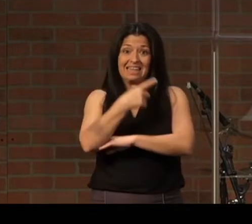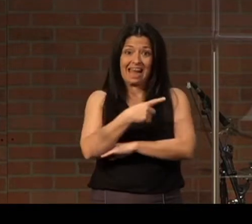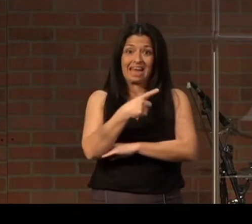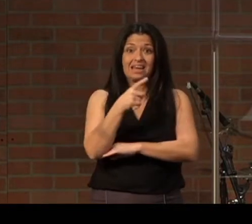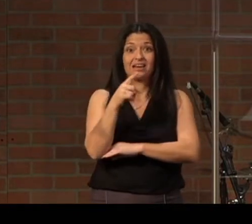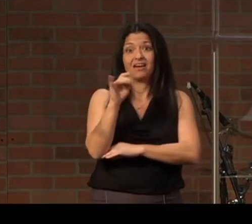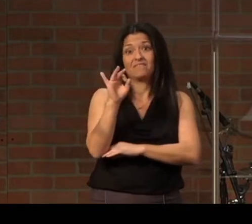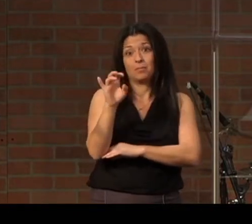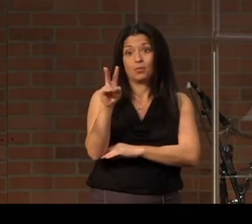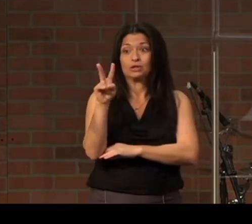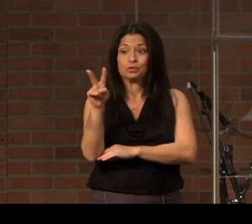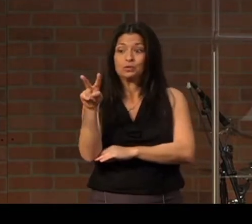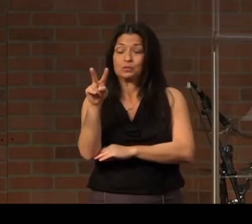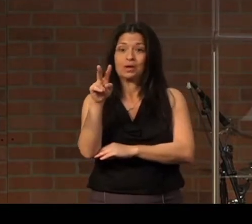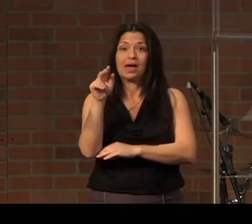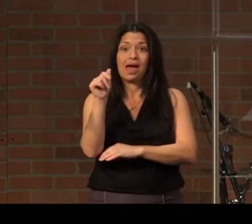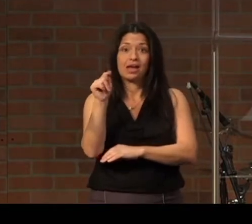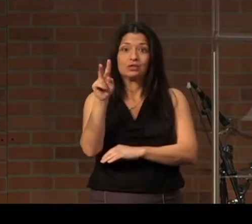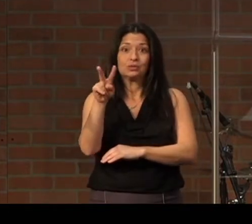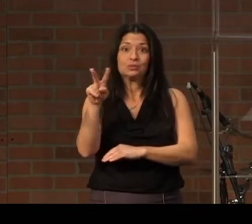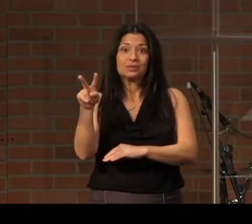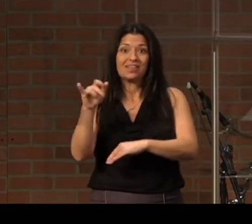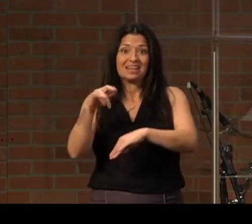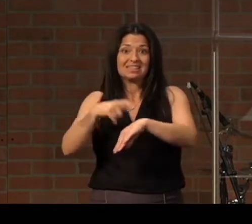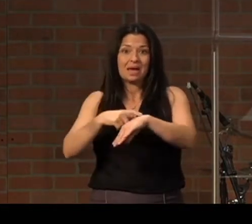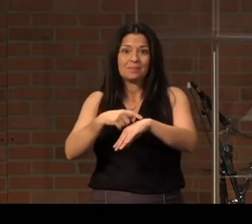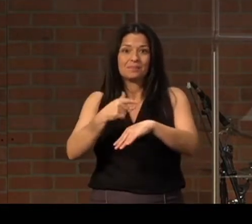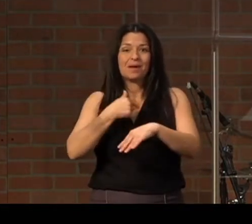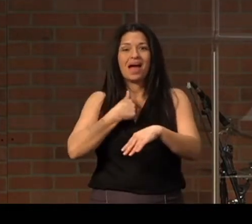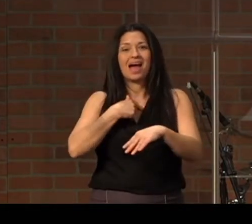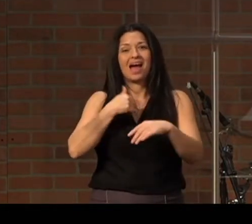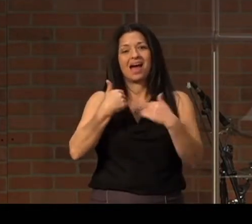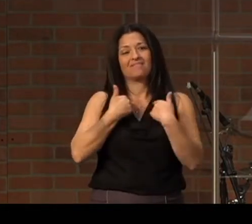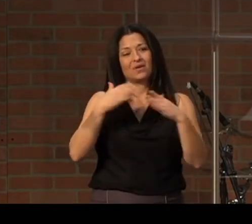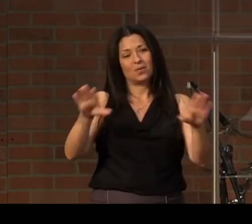2:22 in the afternoon, I officiated a wedding.